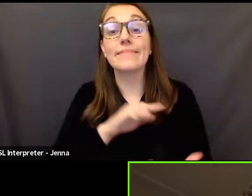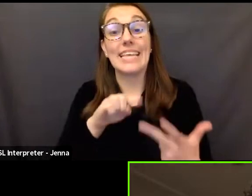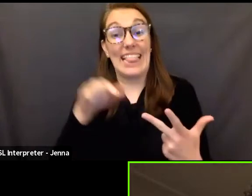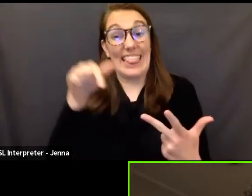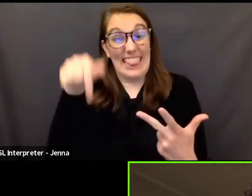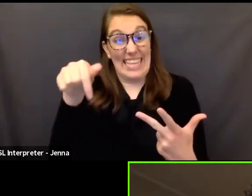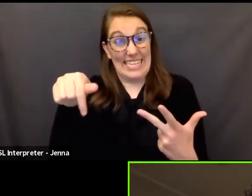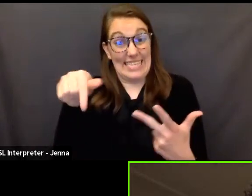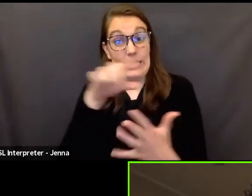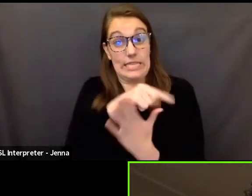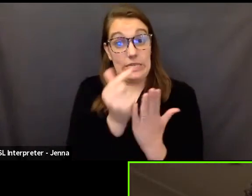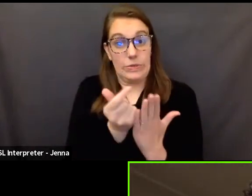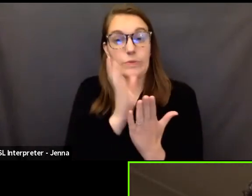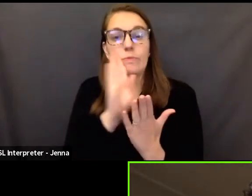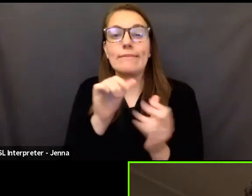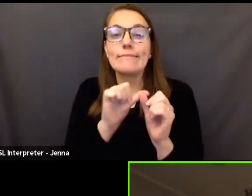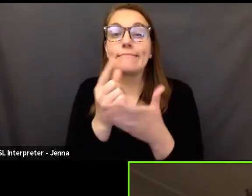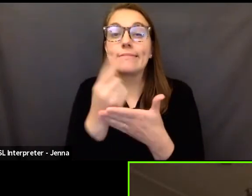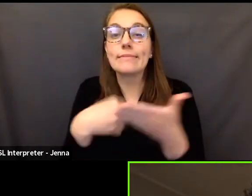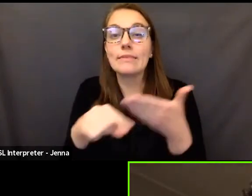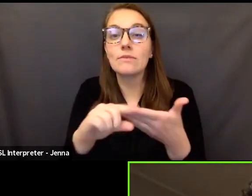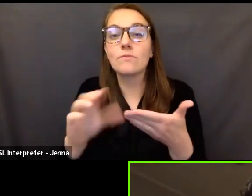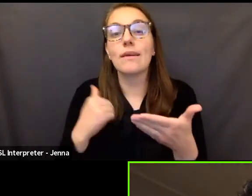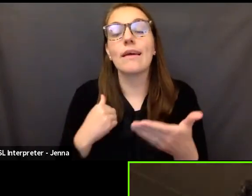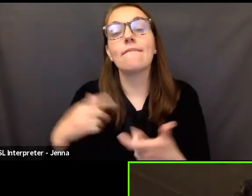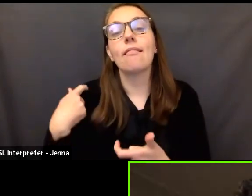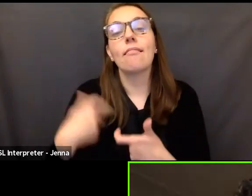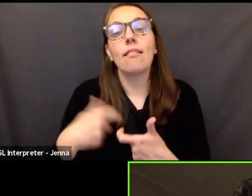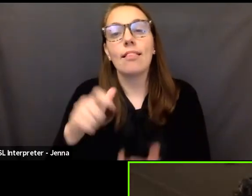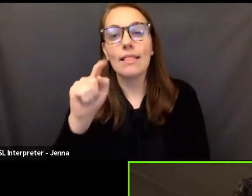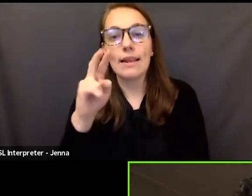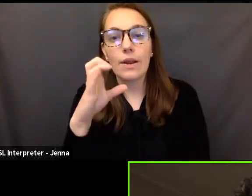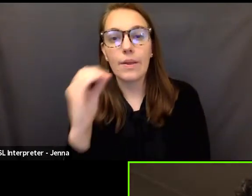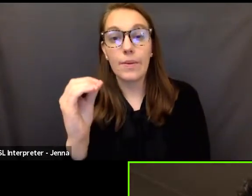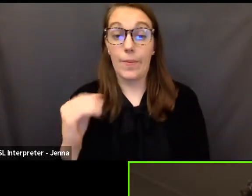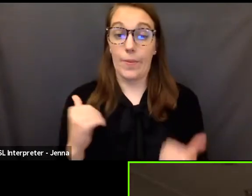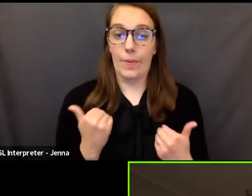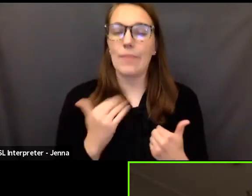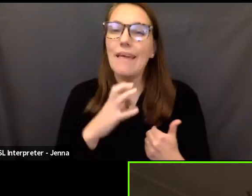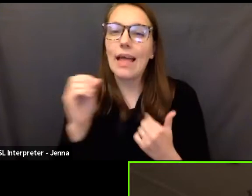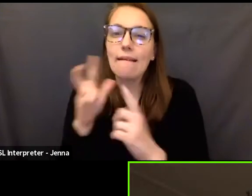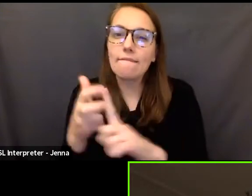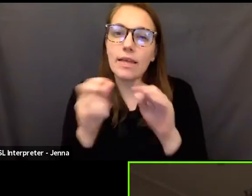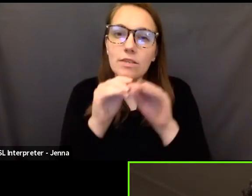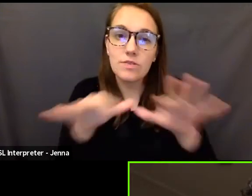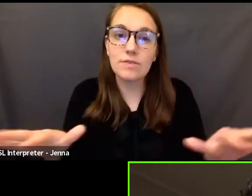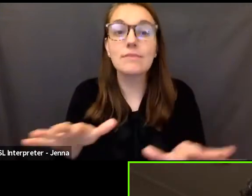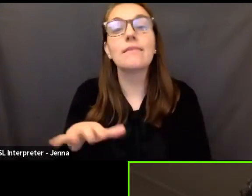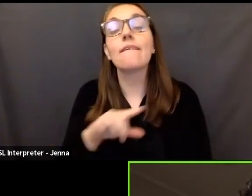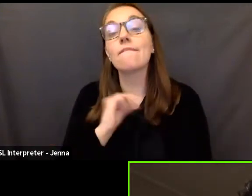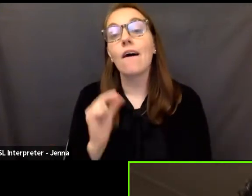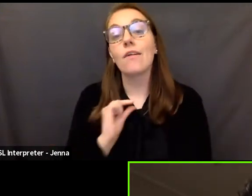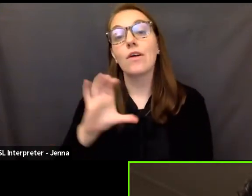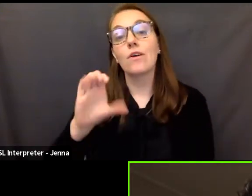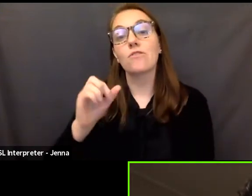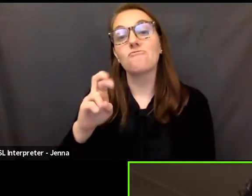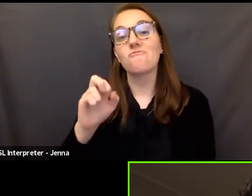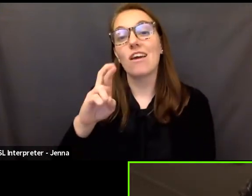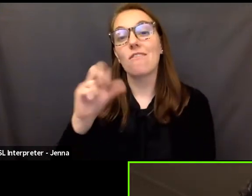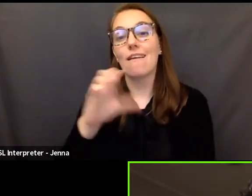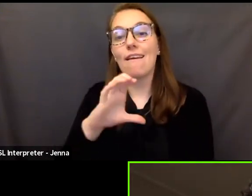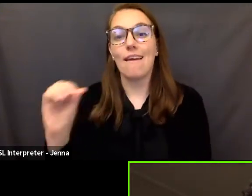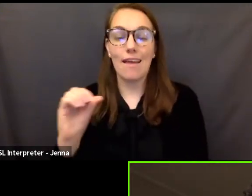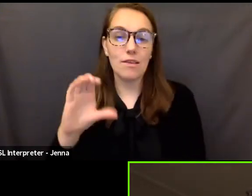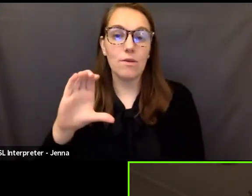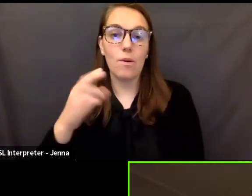continues next week with a program entitled Latino Youth and Evangelization, featuring Claudia Herrera and Jose Matos